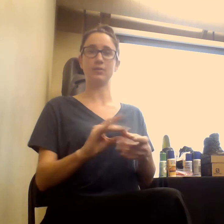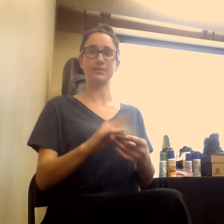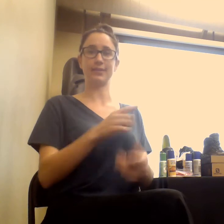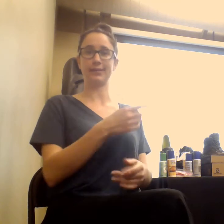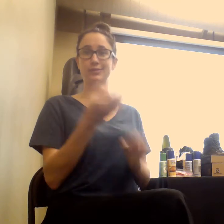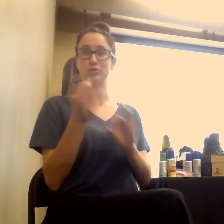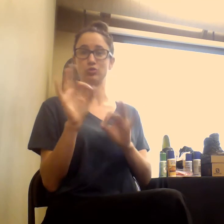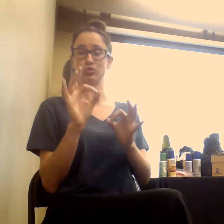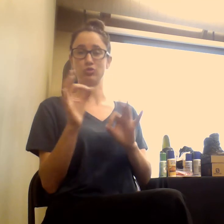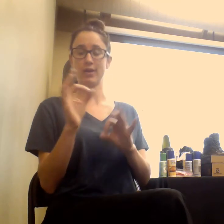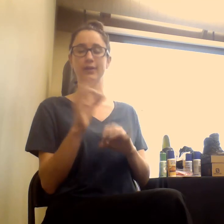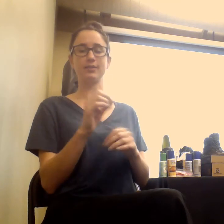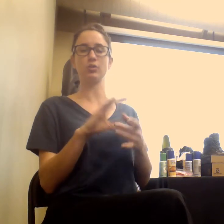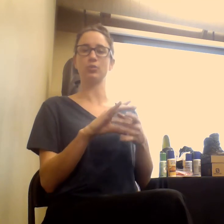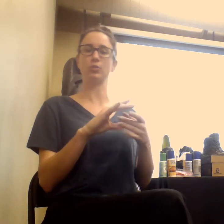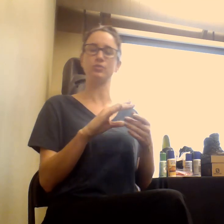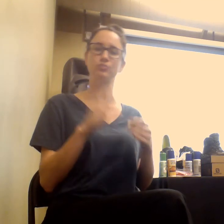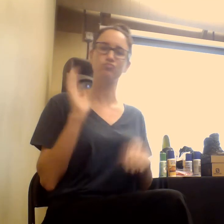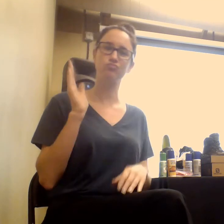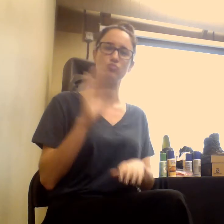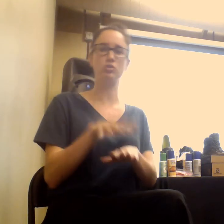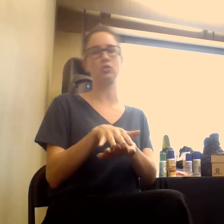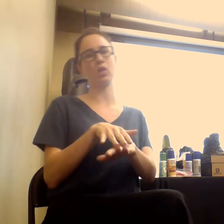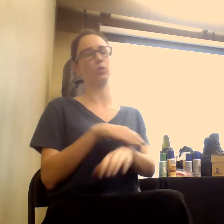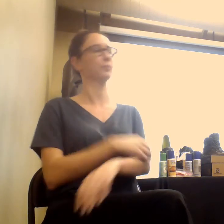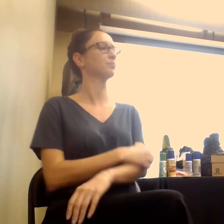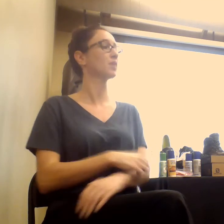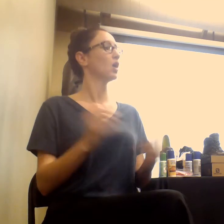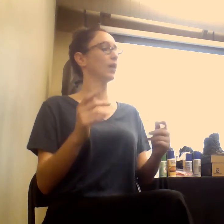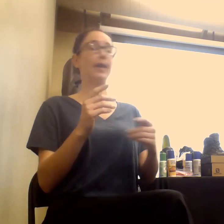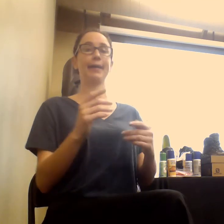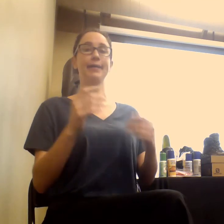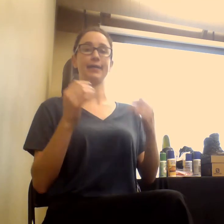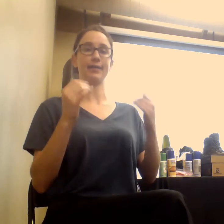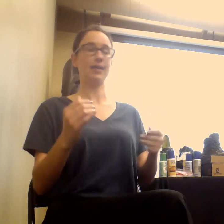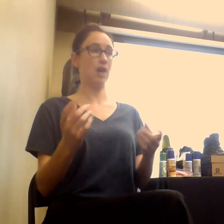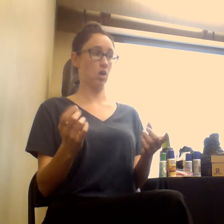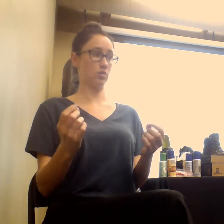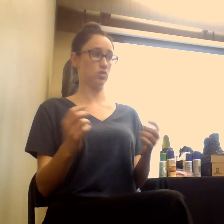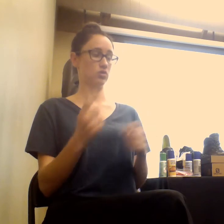There you go. Now, okay, now we're gonna do something a little different, okay?